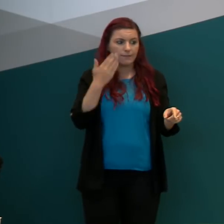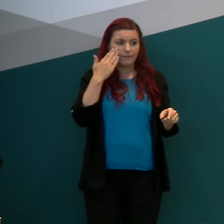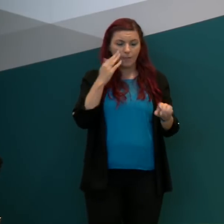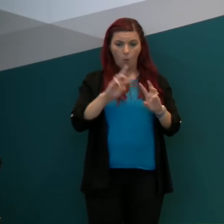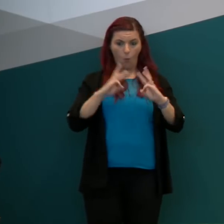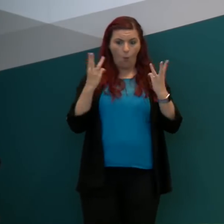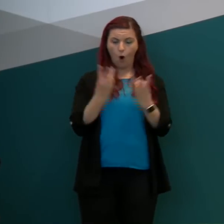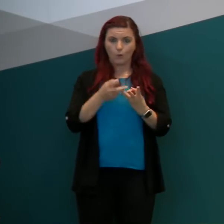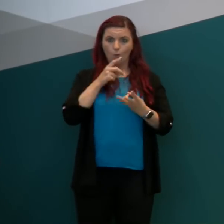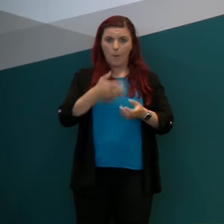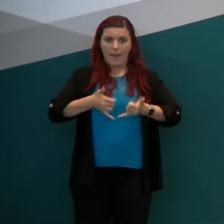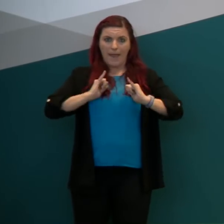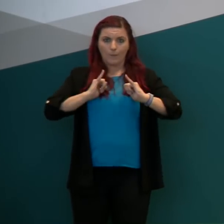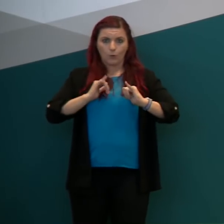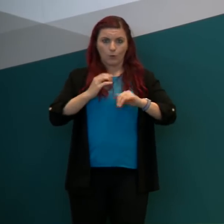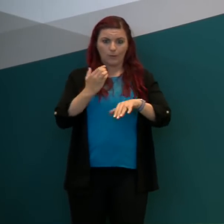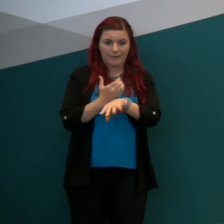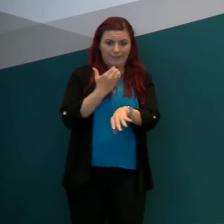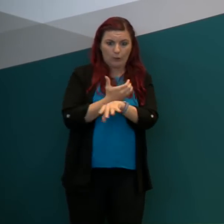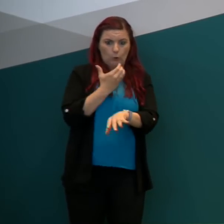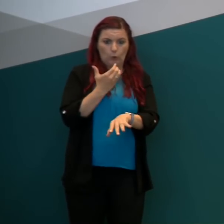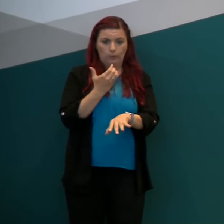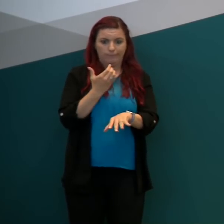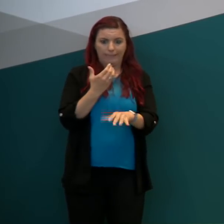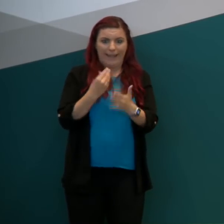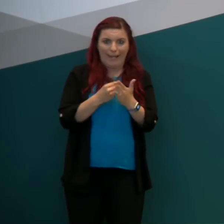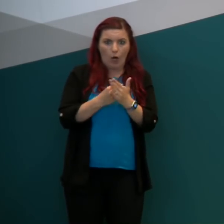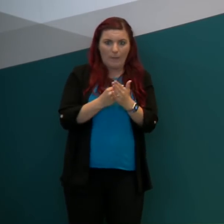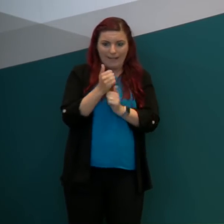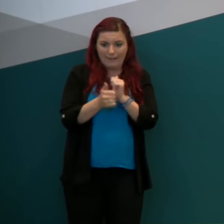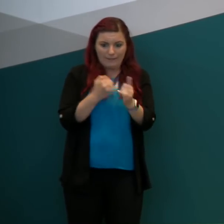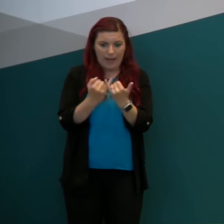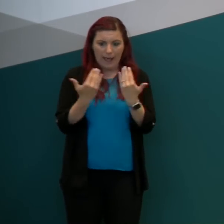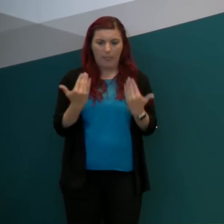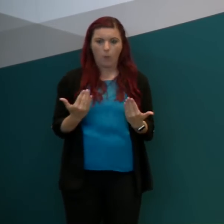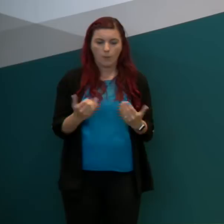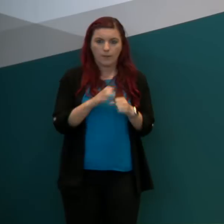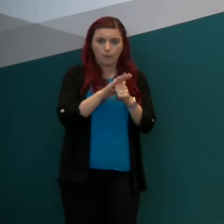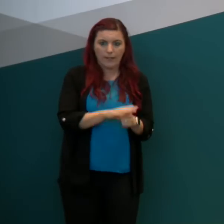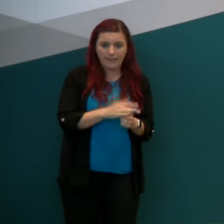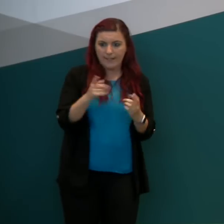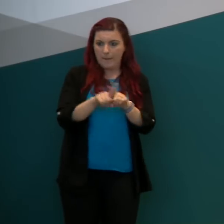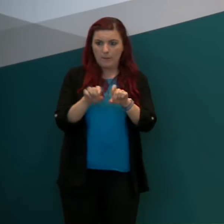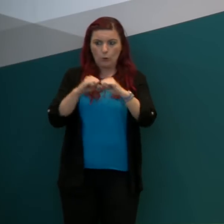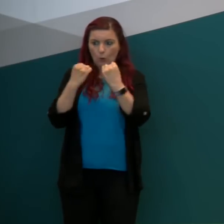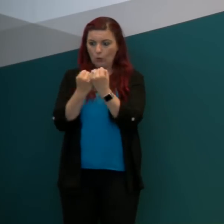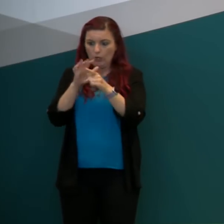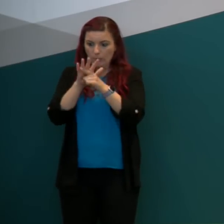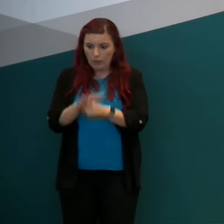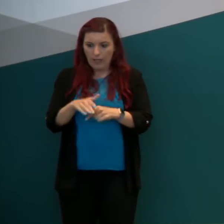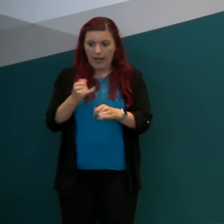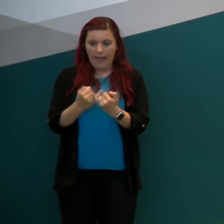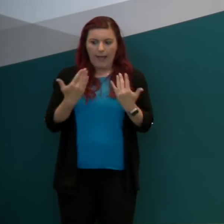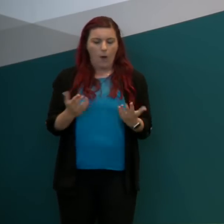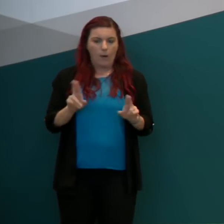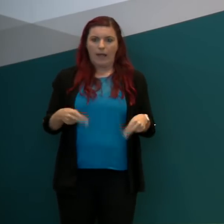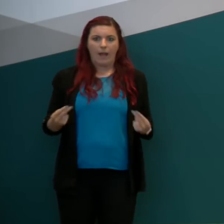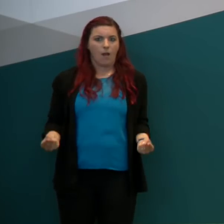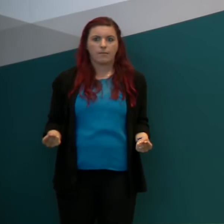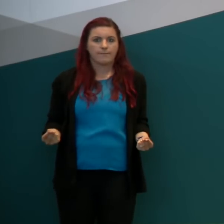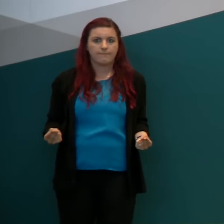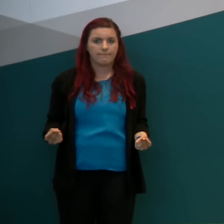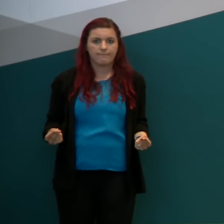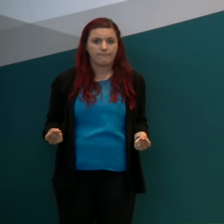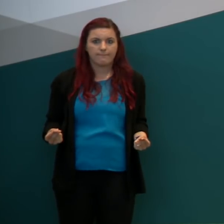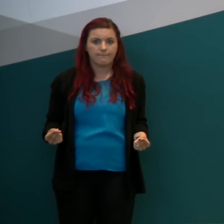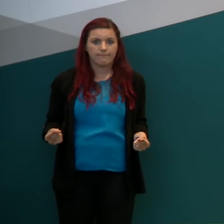able to maintain economic activity at the depressed levels that it's at the moment, social activity at the depressed levels that it's at the moment. All of this is for